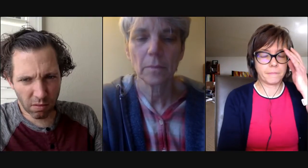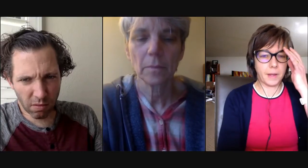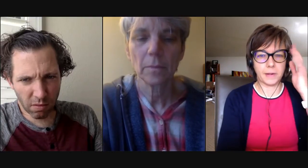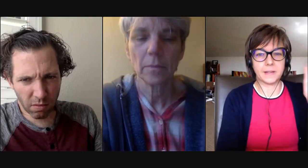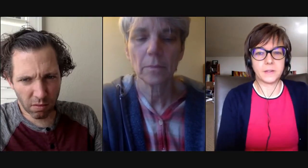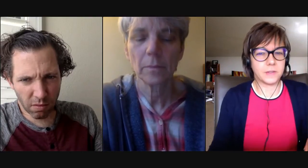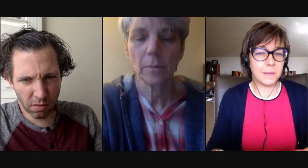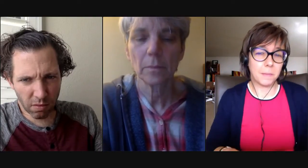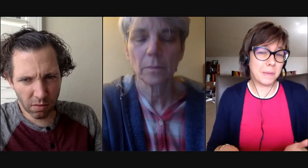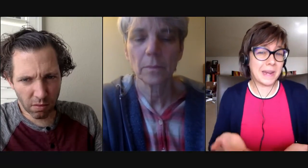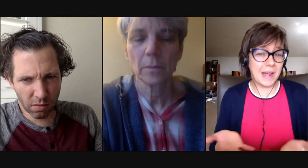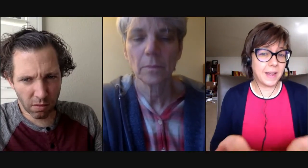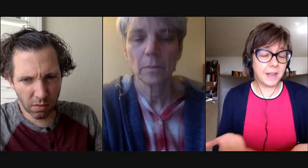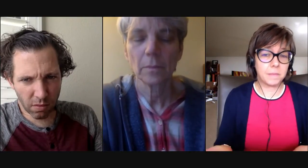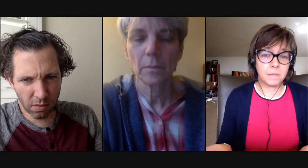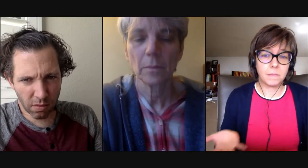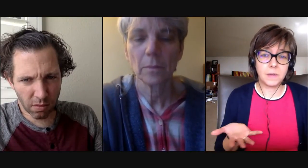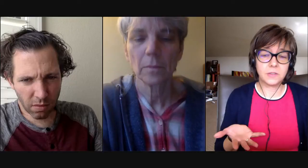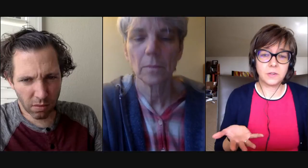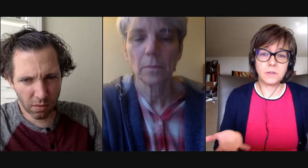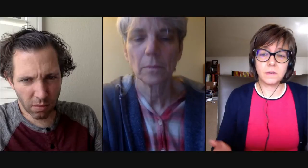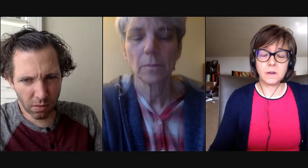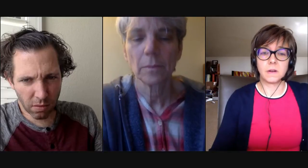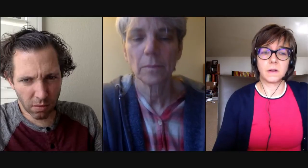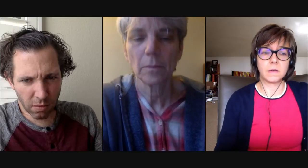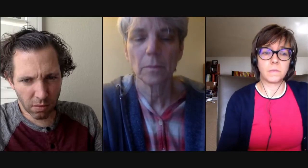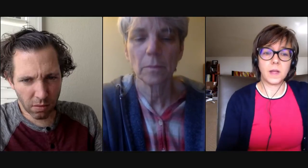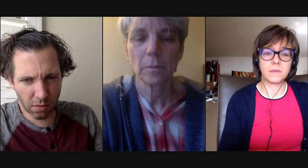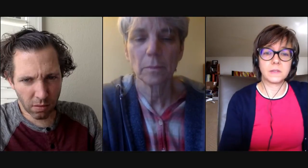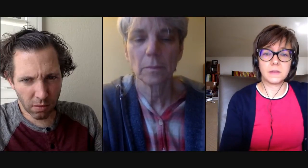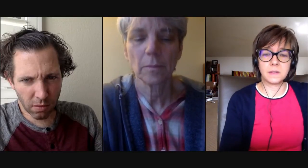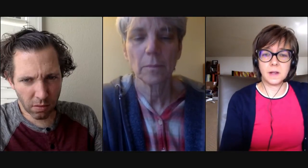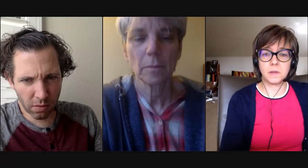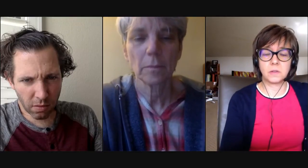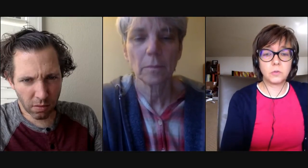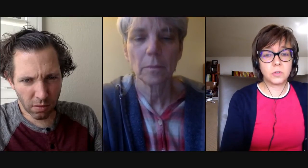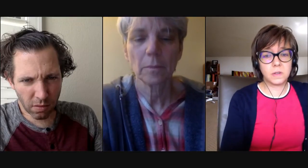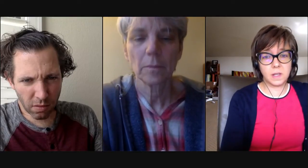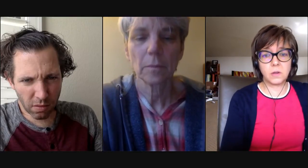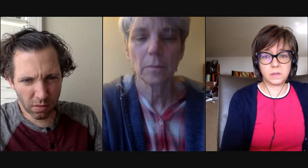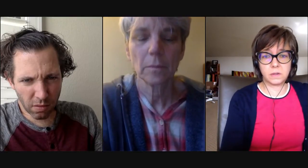can't tell you the time. It might be 9 a.m. Eastern. We haven't set the time, but usually the keynote is the first